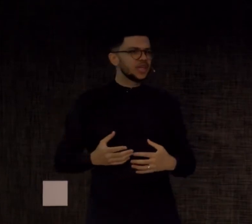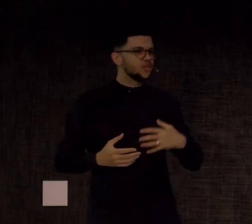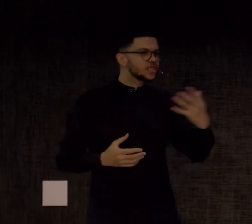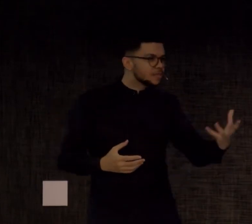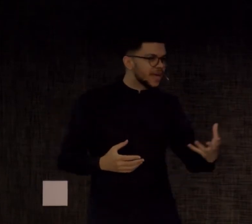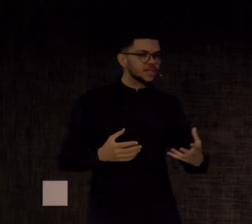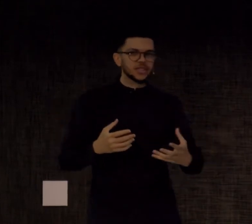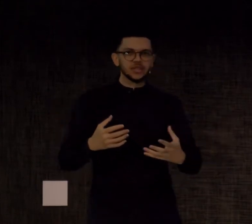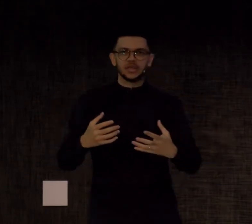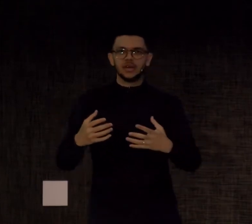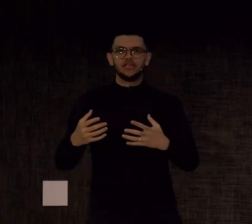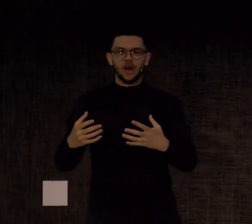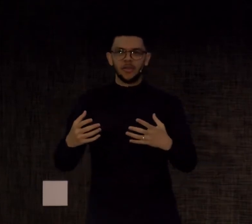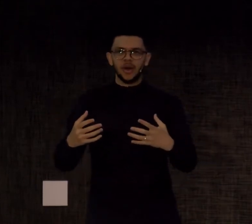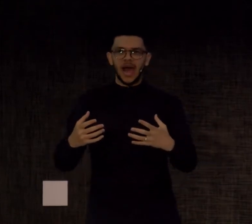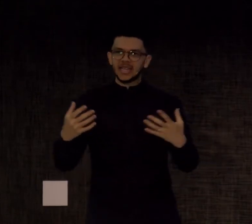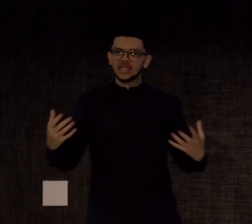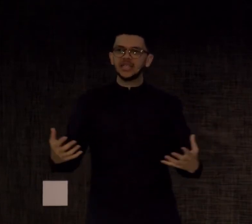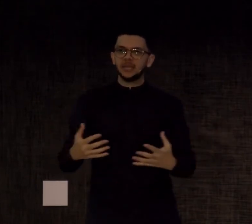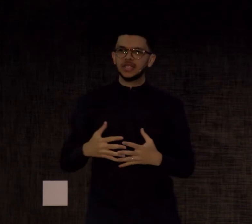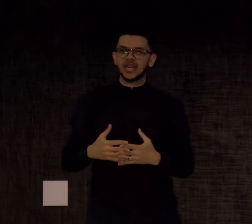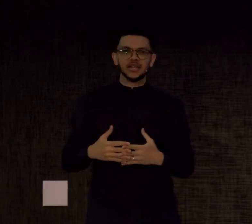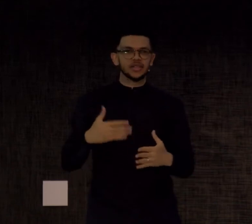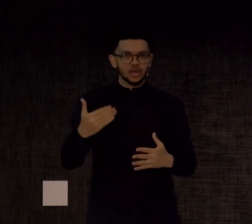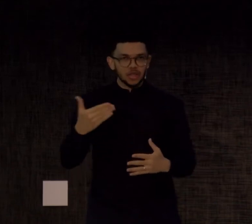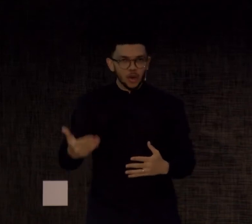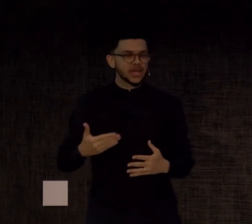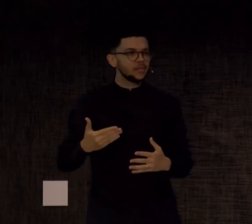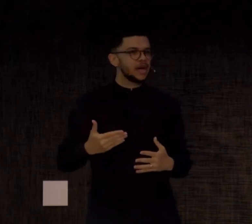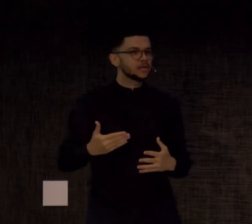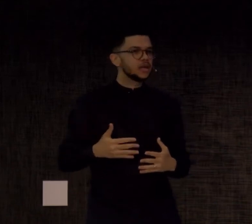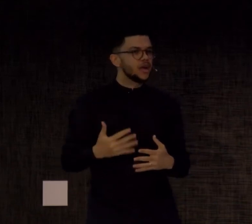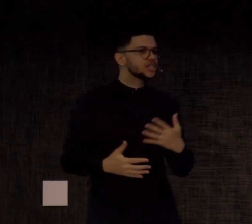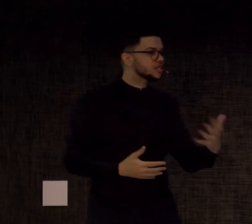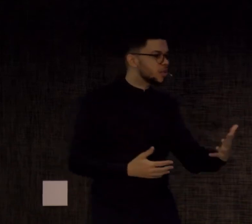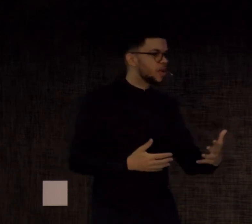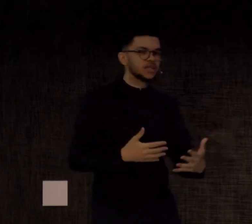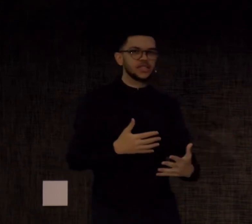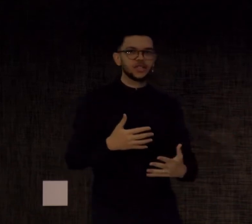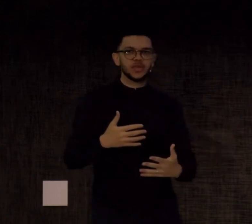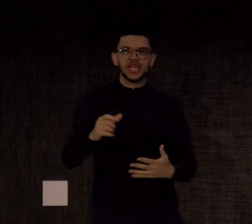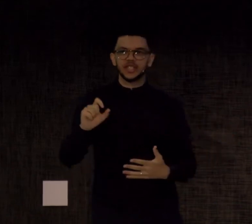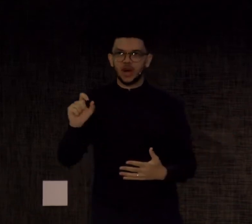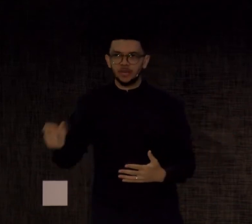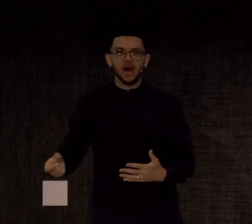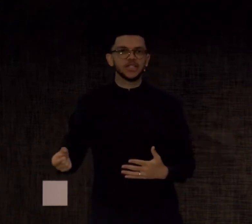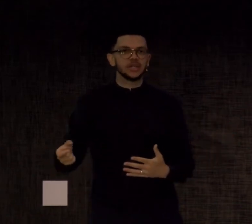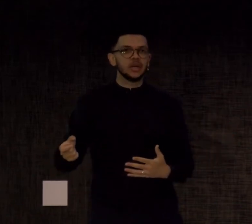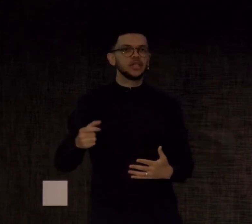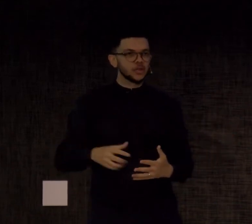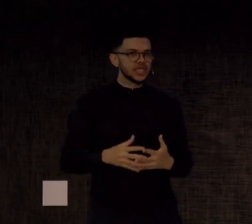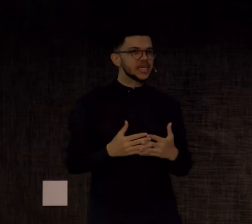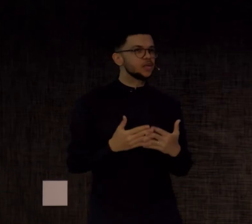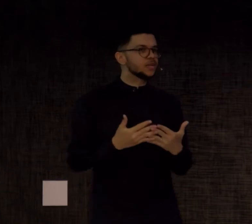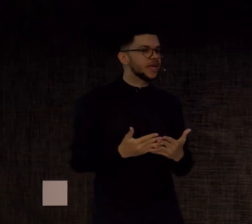people and risk managers, from actually coming together to start talking about not just what policy should we change and what margin